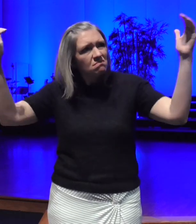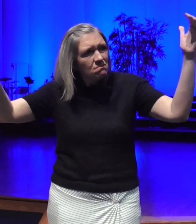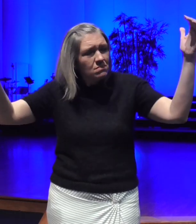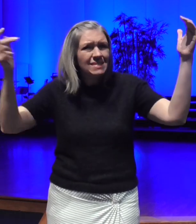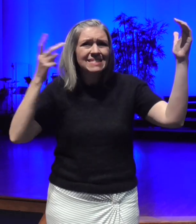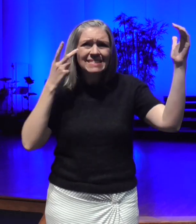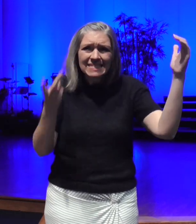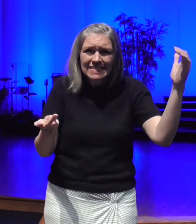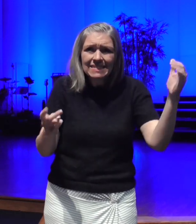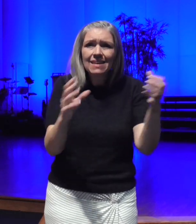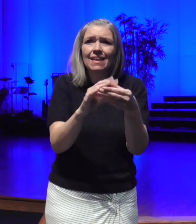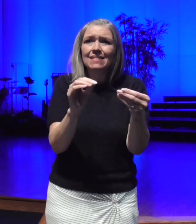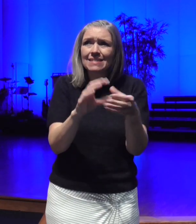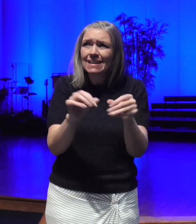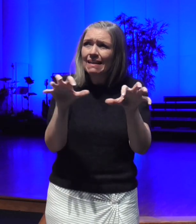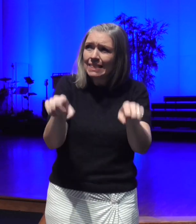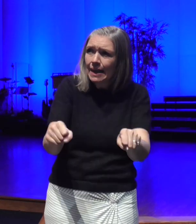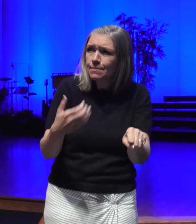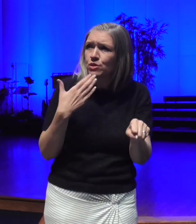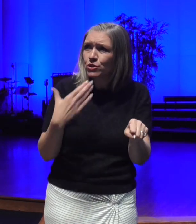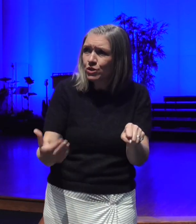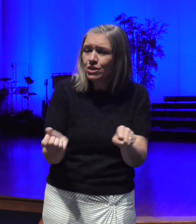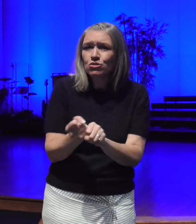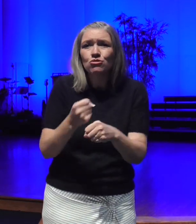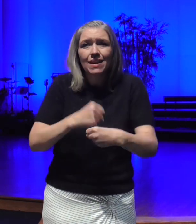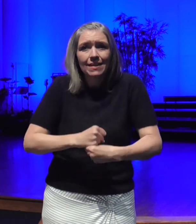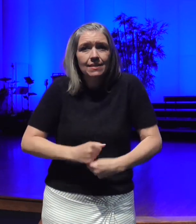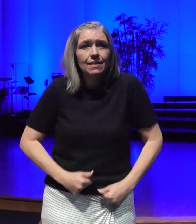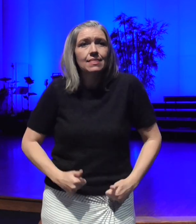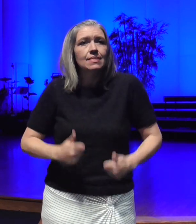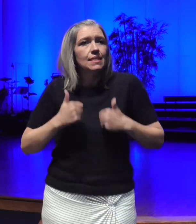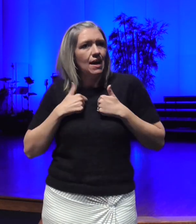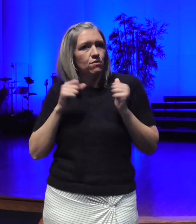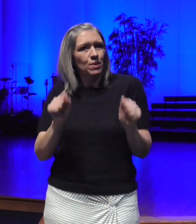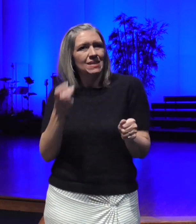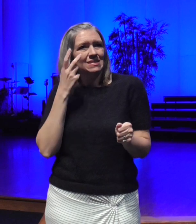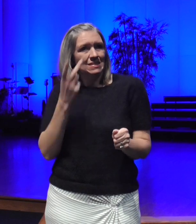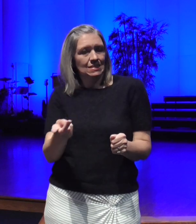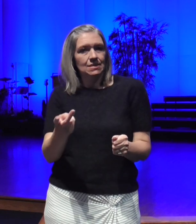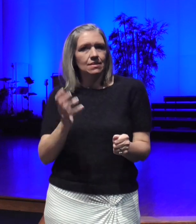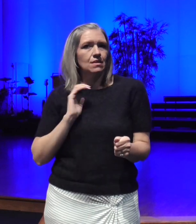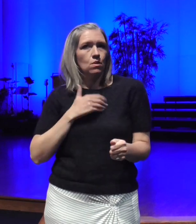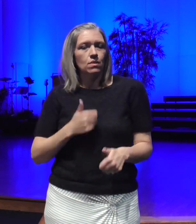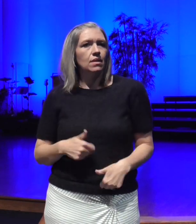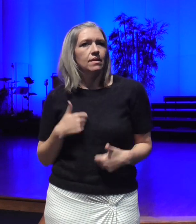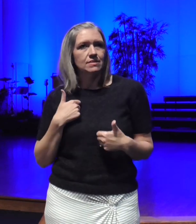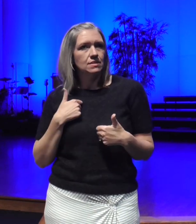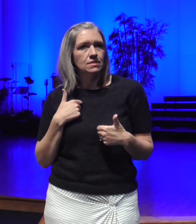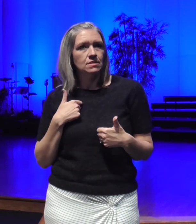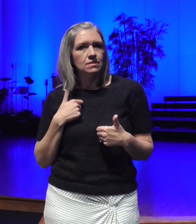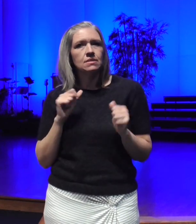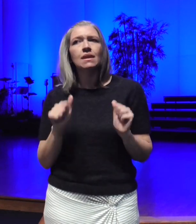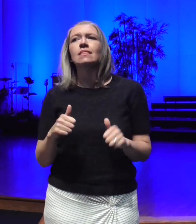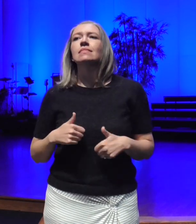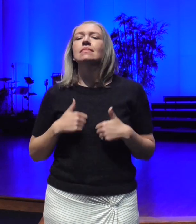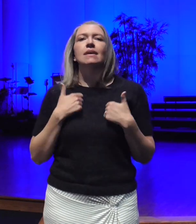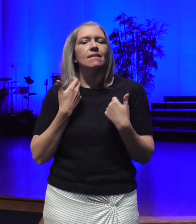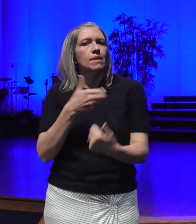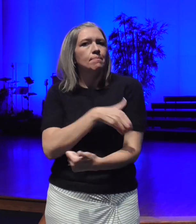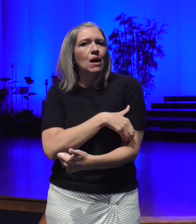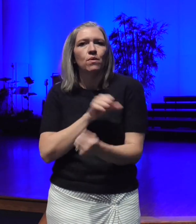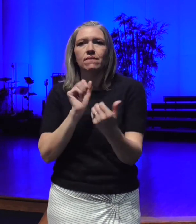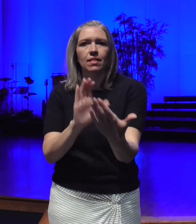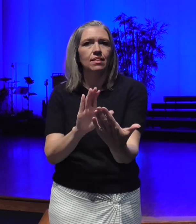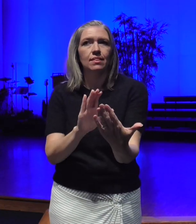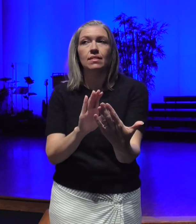to claim good and to cultivate a life where we can see that in our lives, to live that powerful way. I